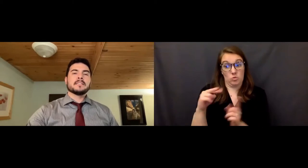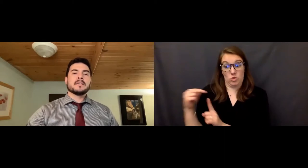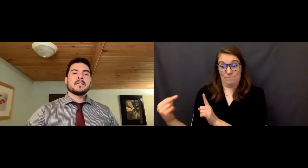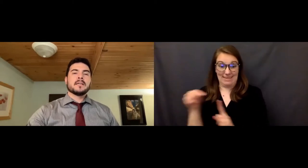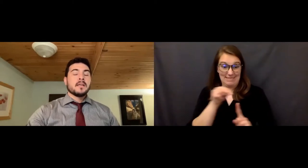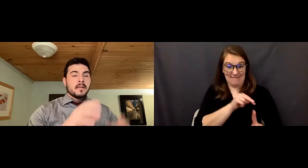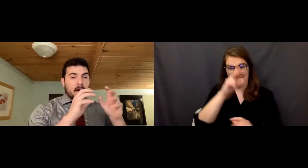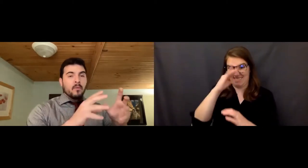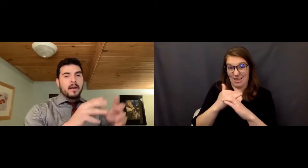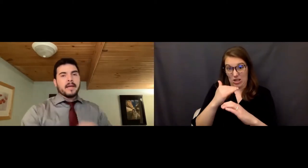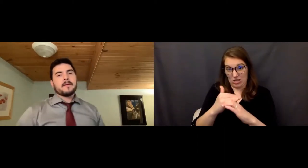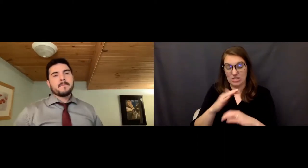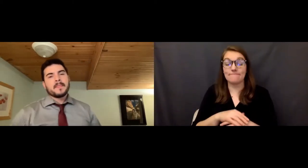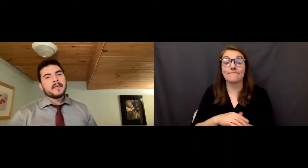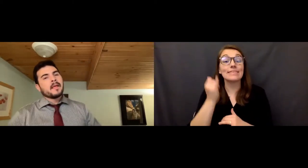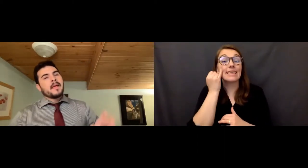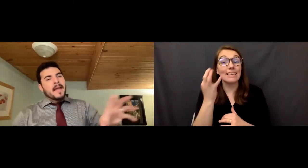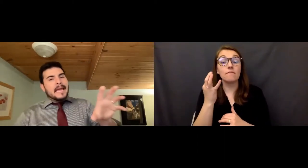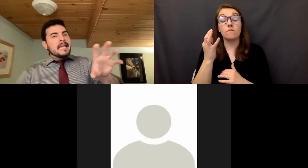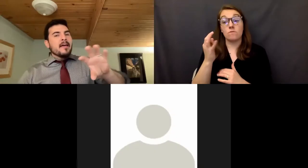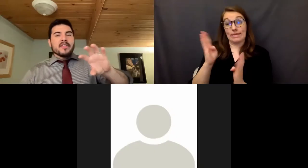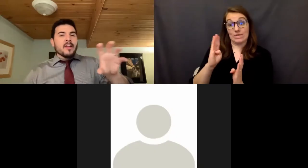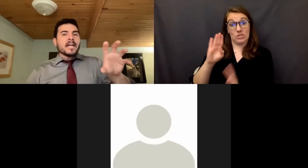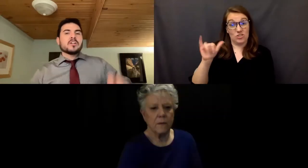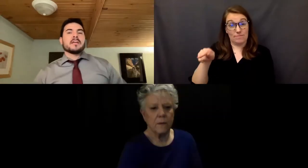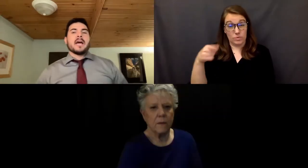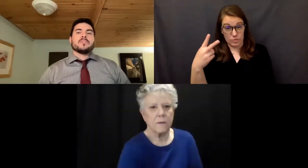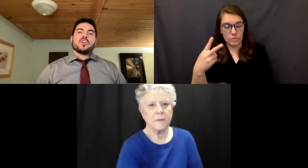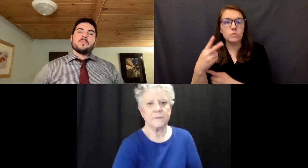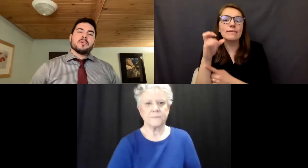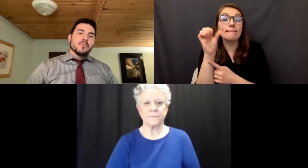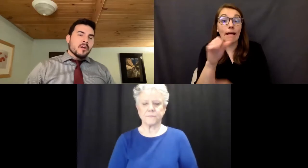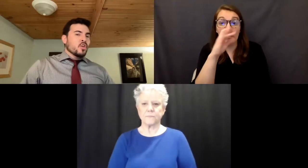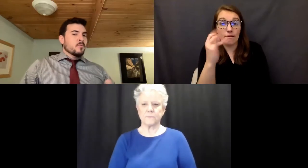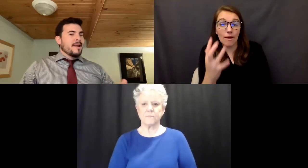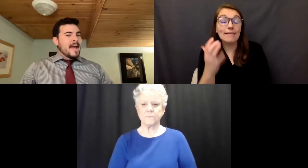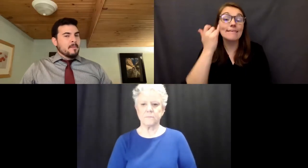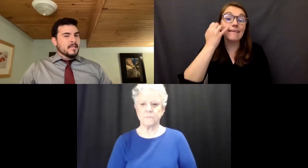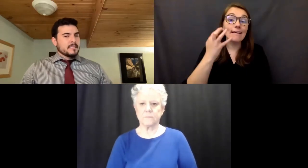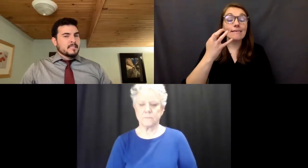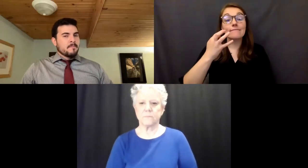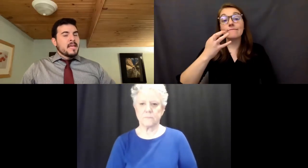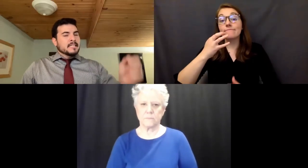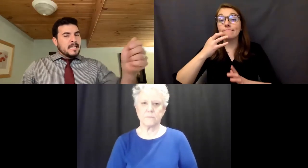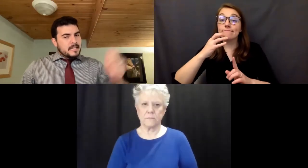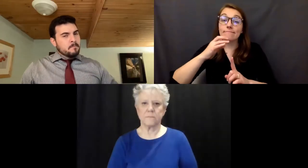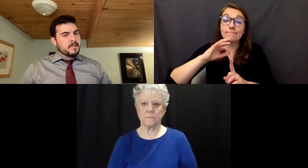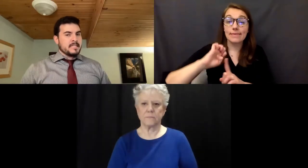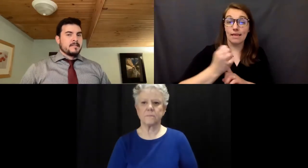this. On the one hand, any theological account of the human good and human happiness